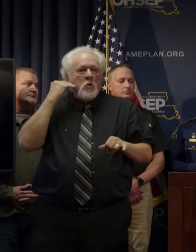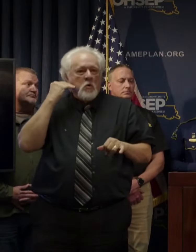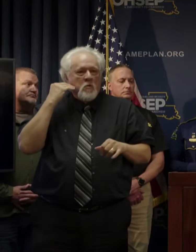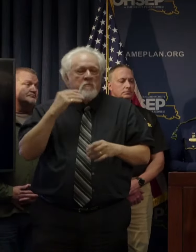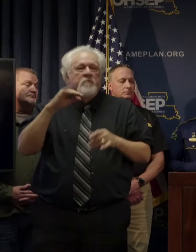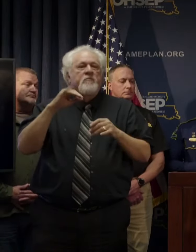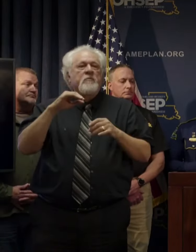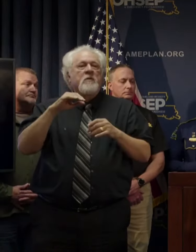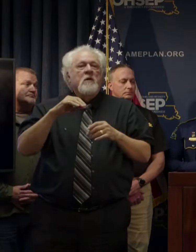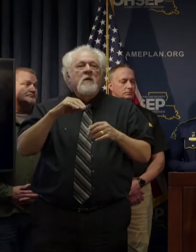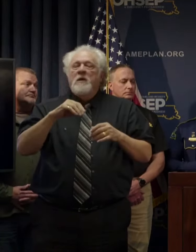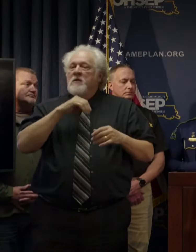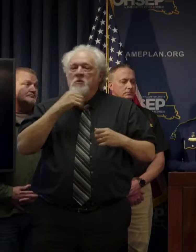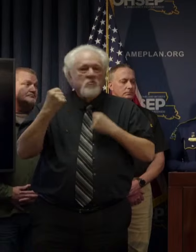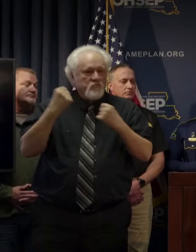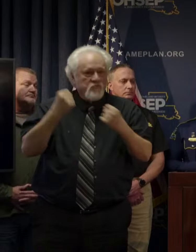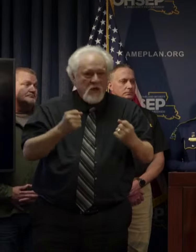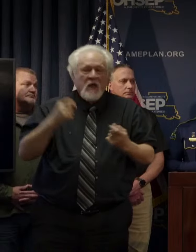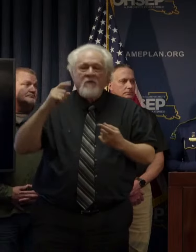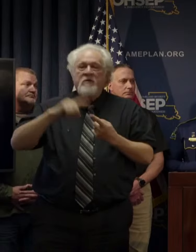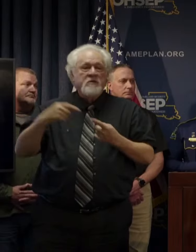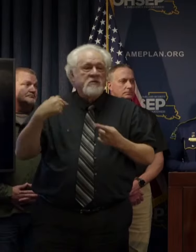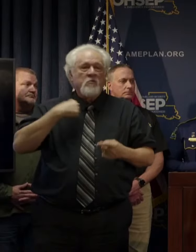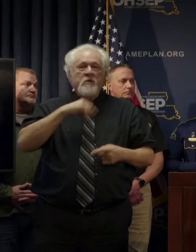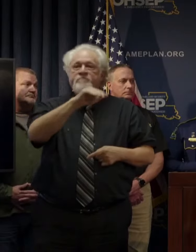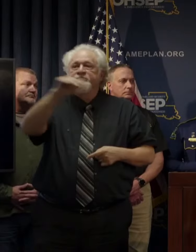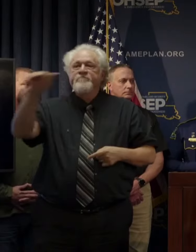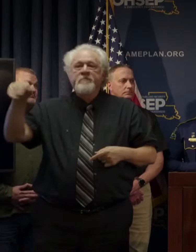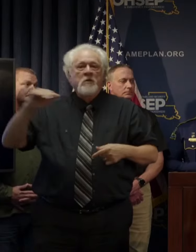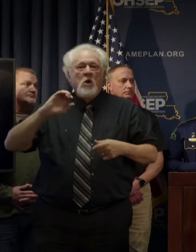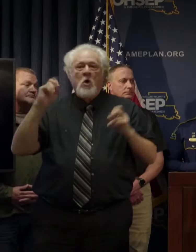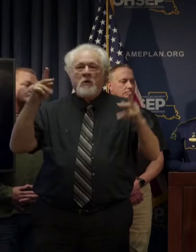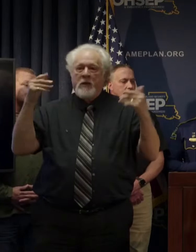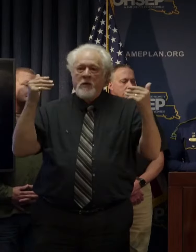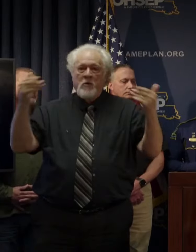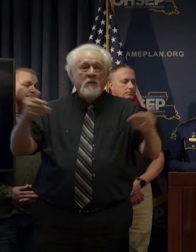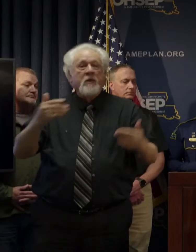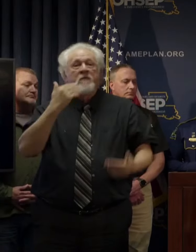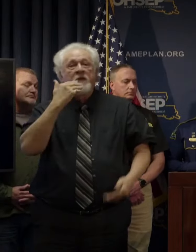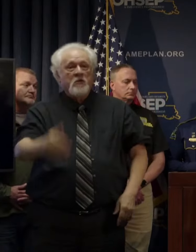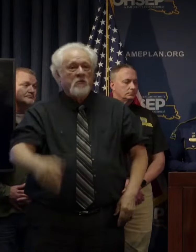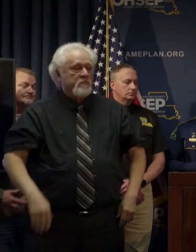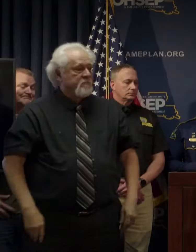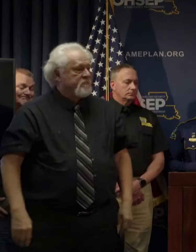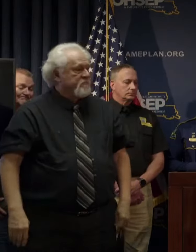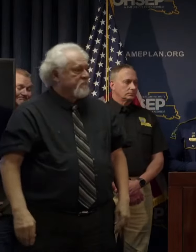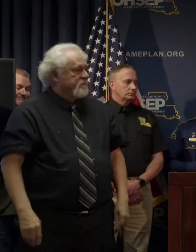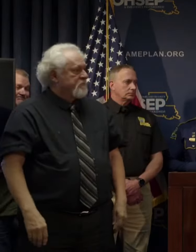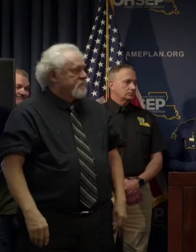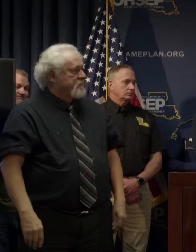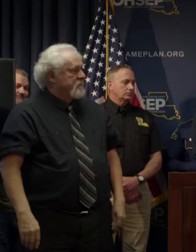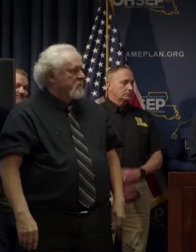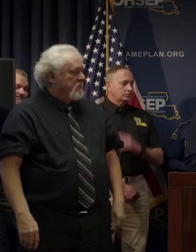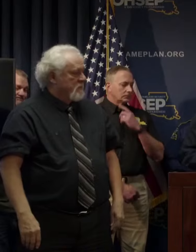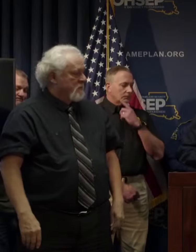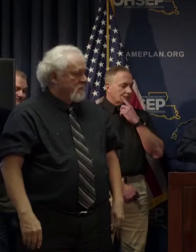in place until we give the all clear to be able to travel. Thank you, Governor.